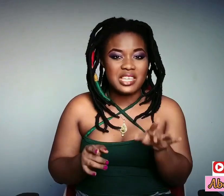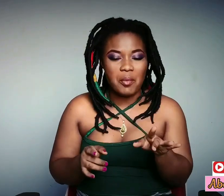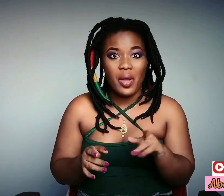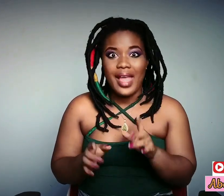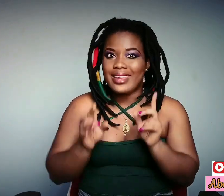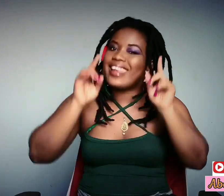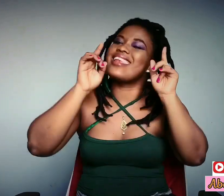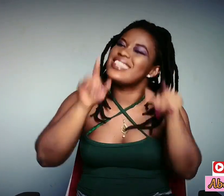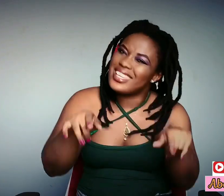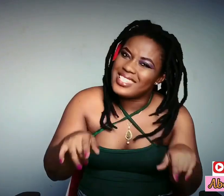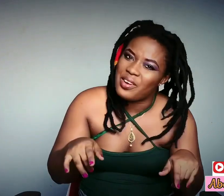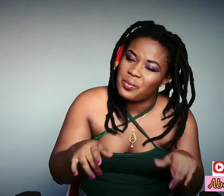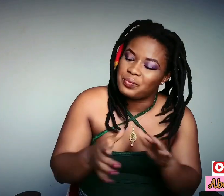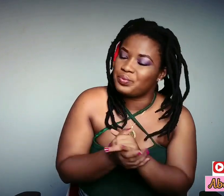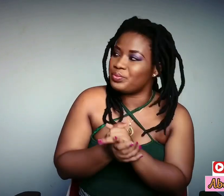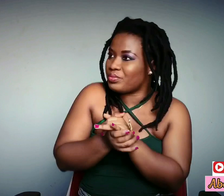on am nyini na mo na ne de no